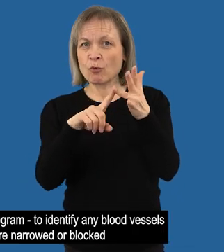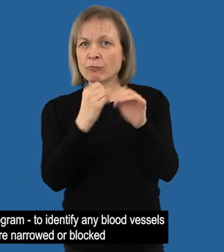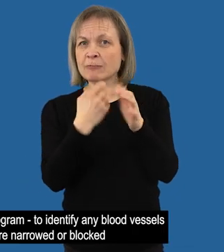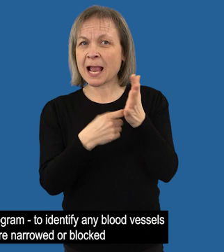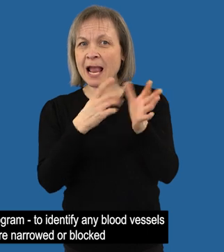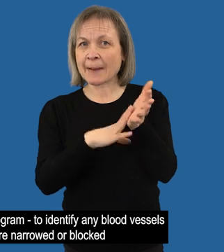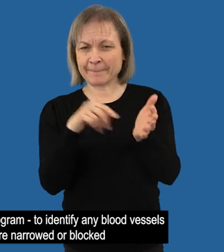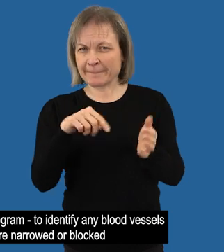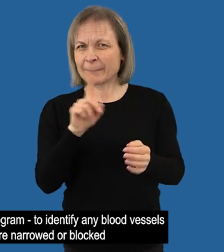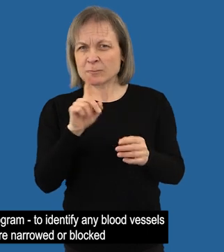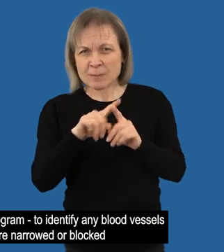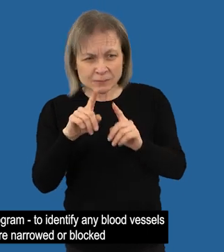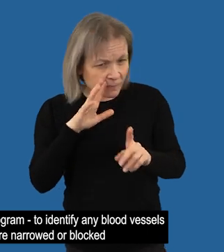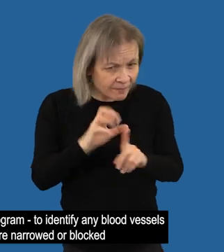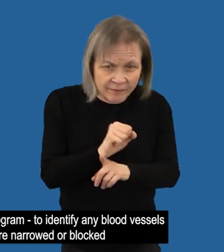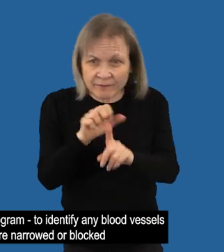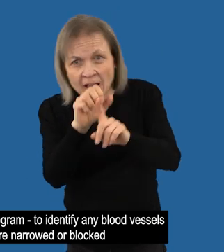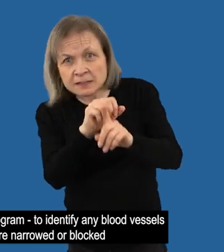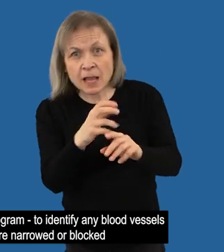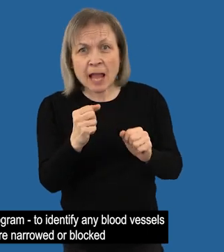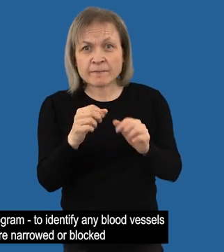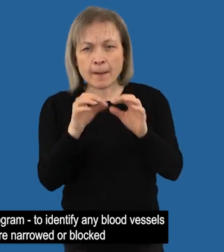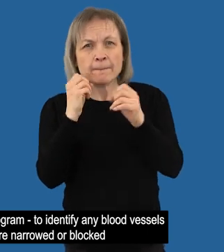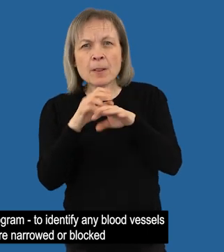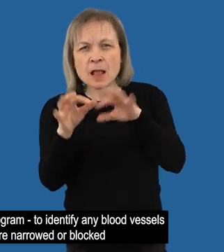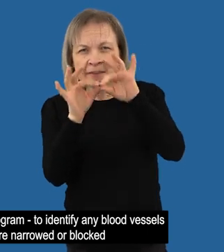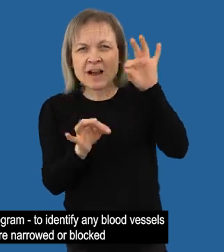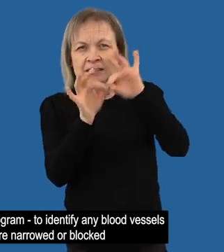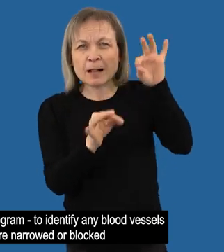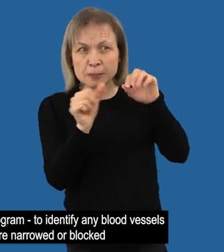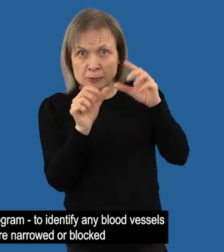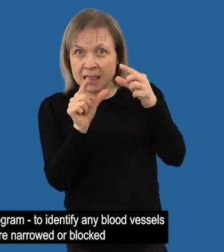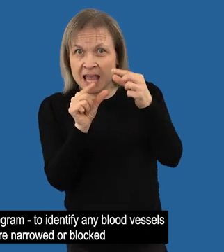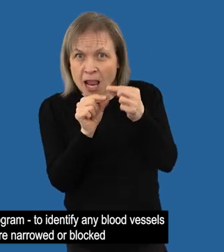A coronary angiogram to identify any blood vessels that are narrowed or blocked.